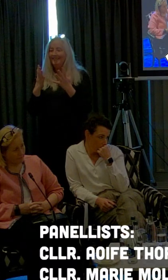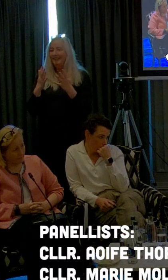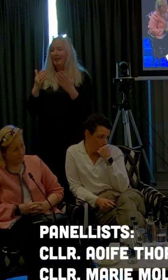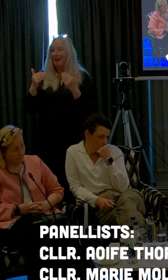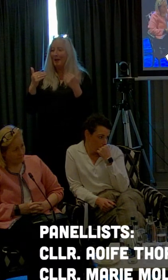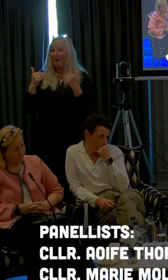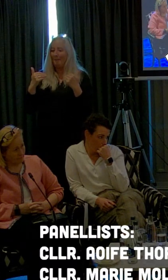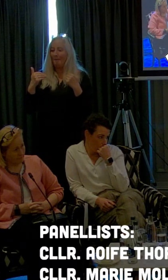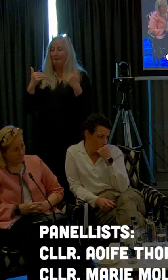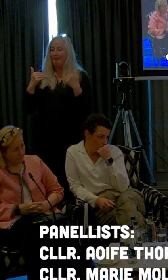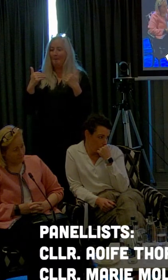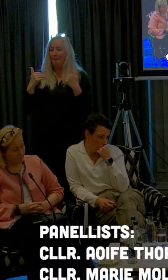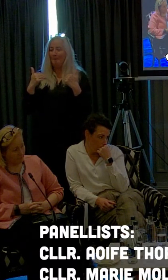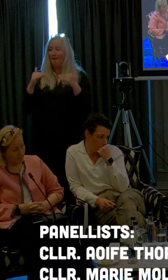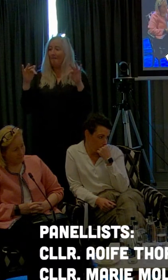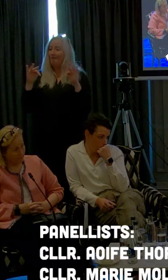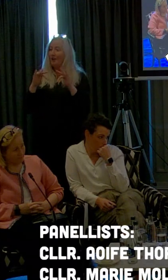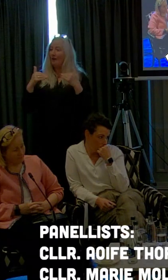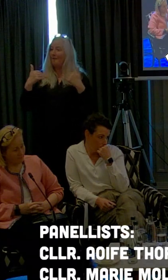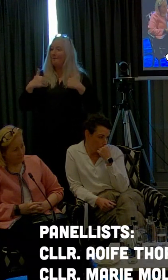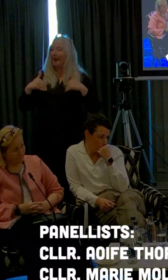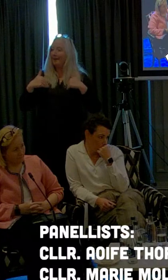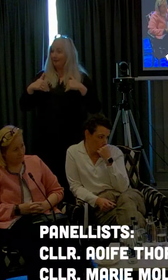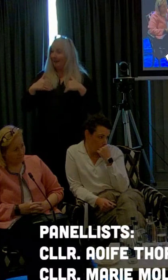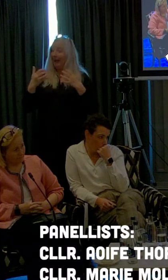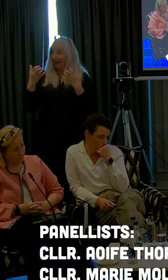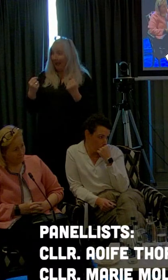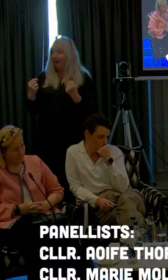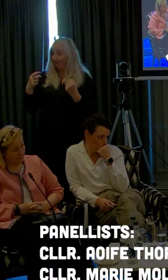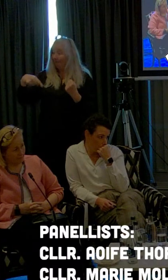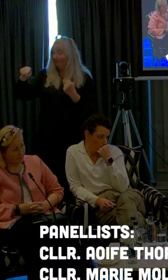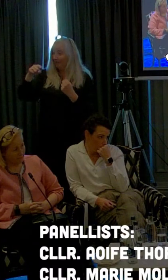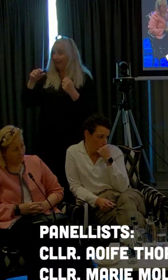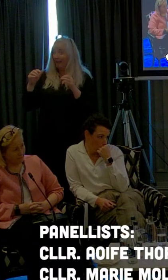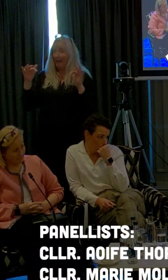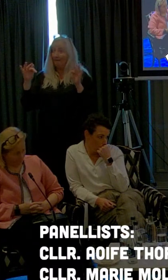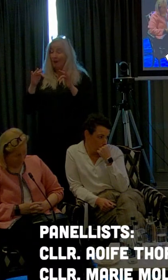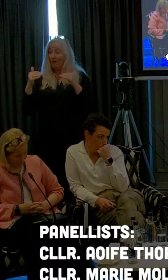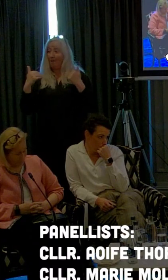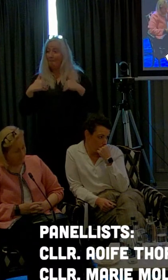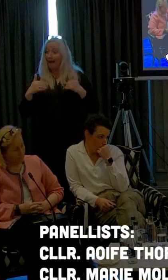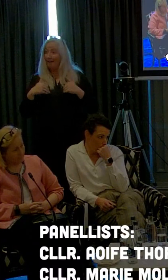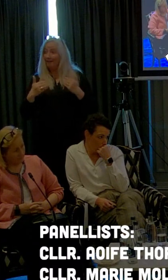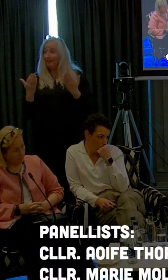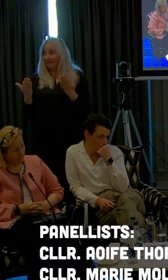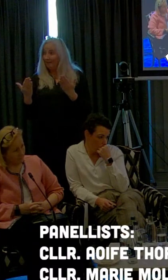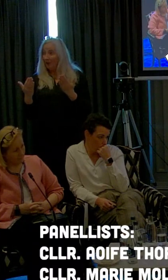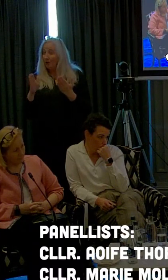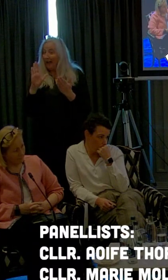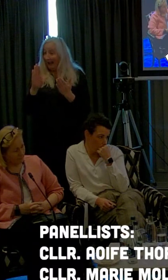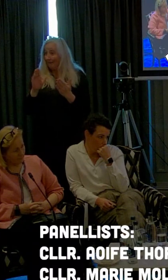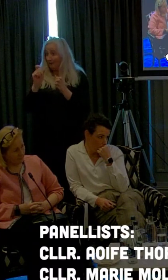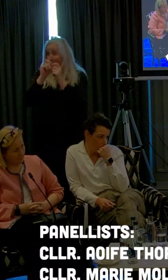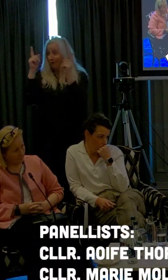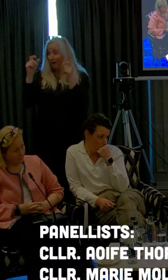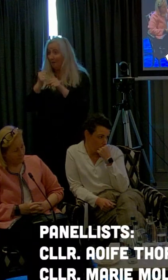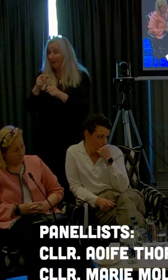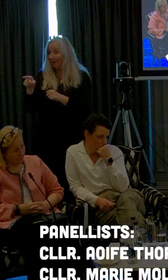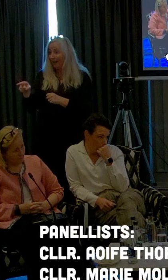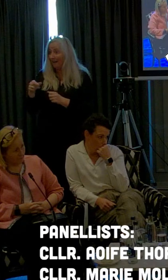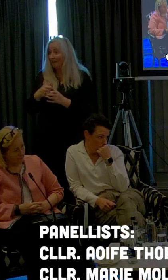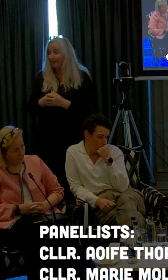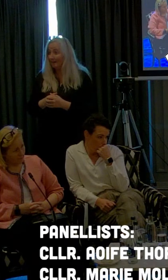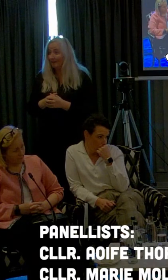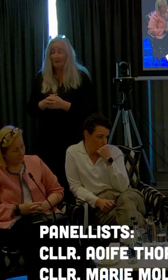fear of the men, the males feeling vulnerable amongst their own gender. And you might find